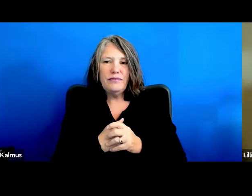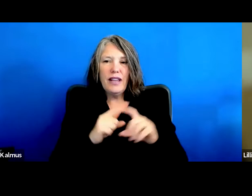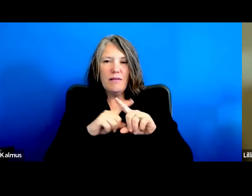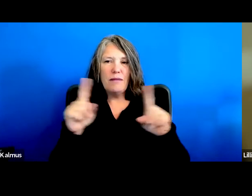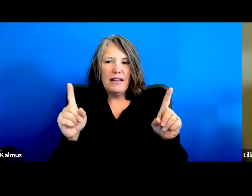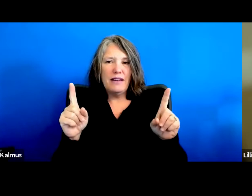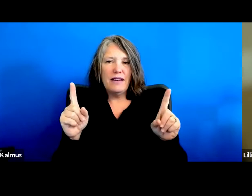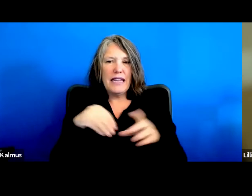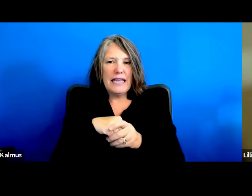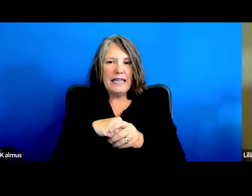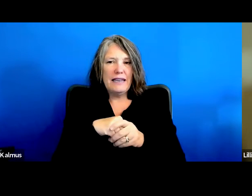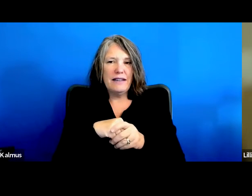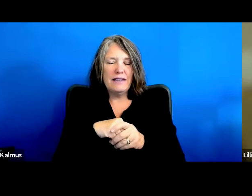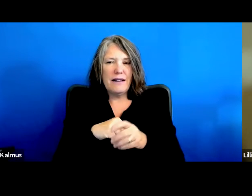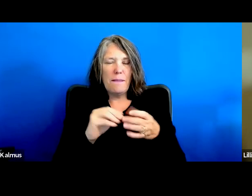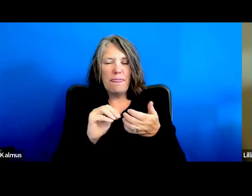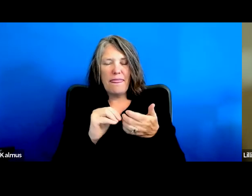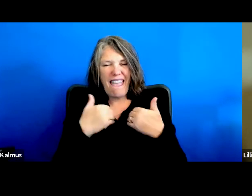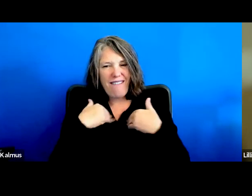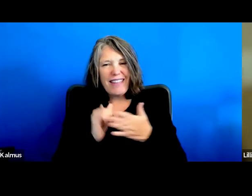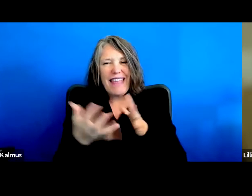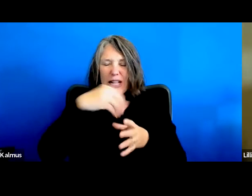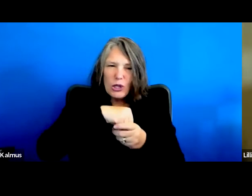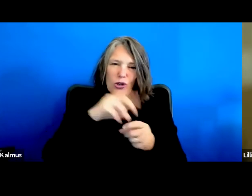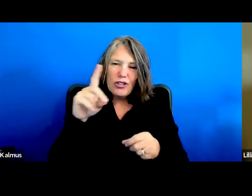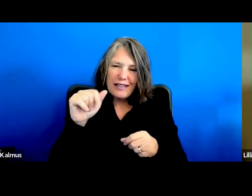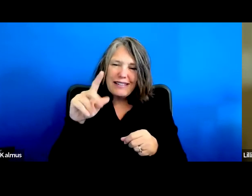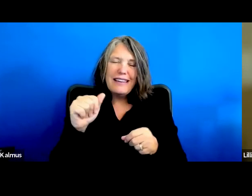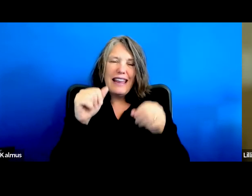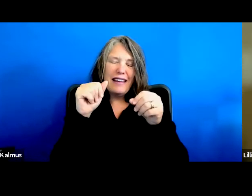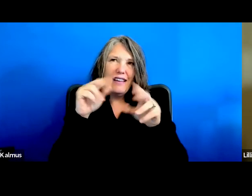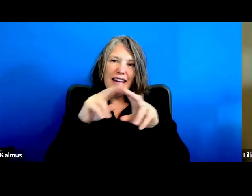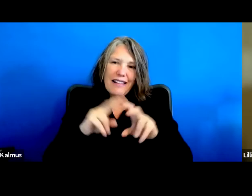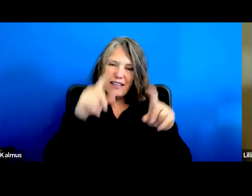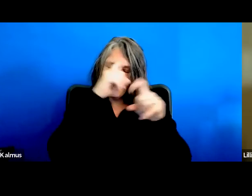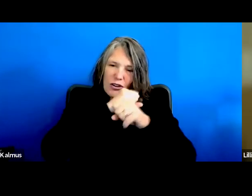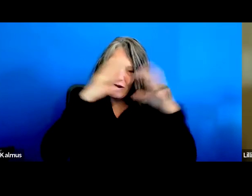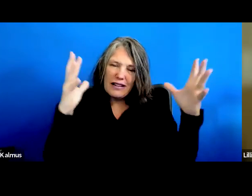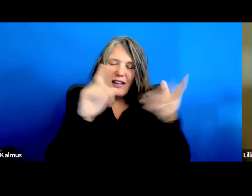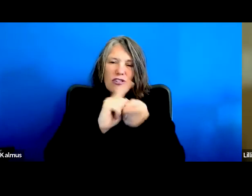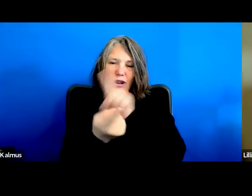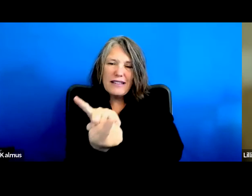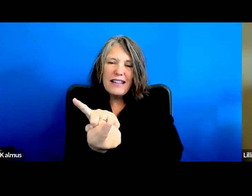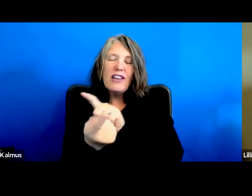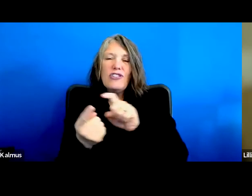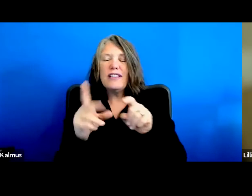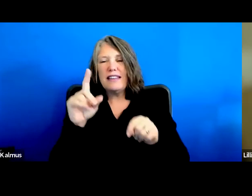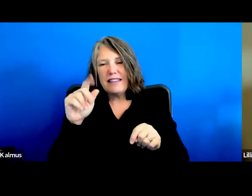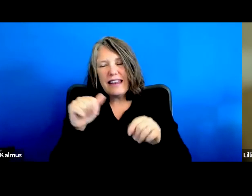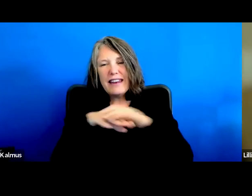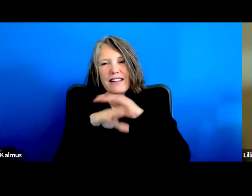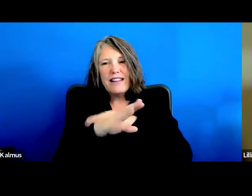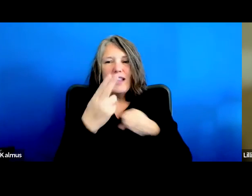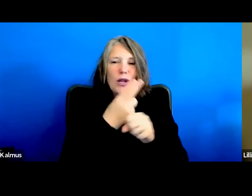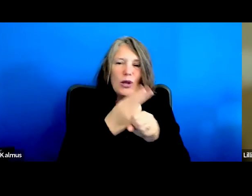but in having that inclusion in data analysis, visualization, translation, data accessibility, usability,